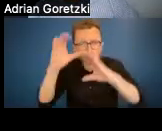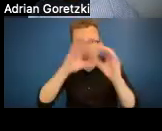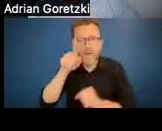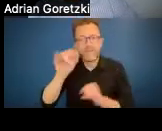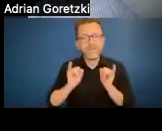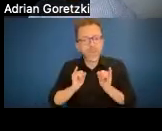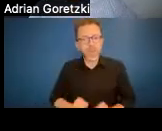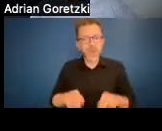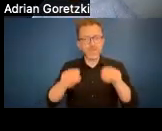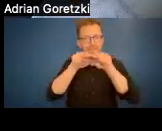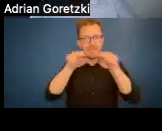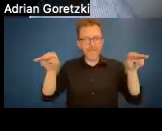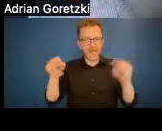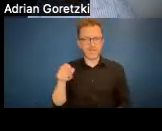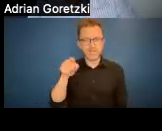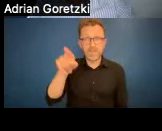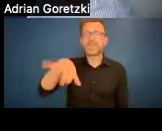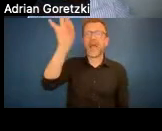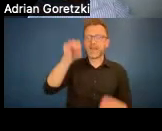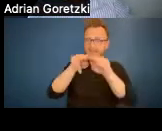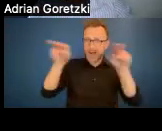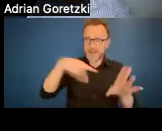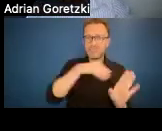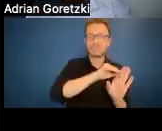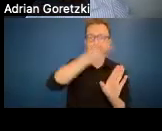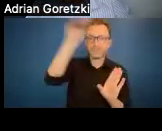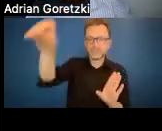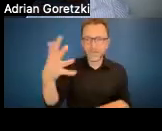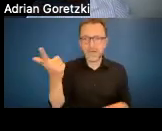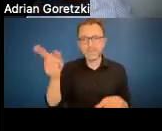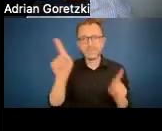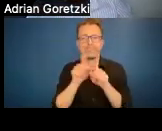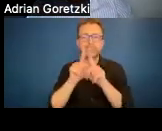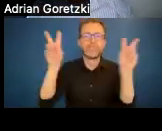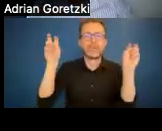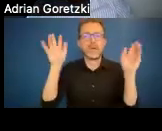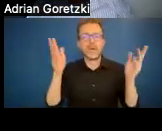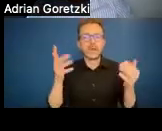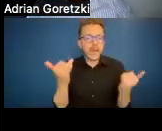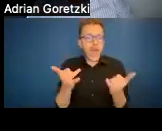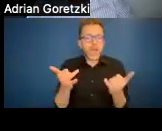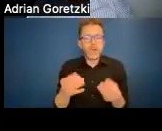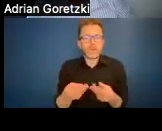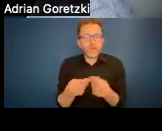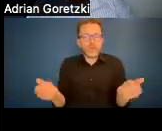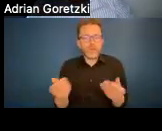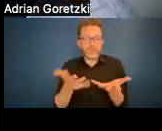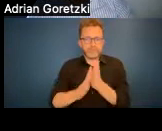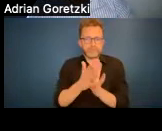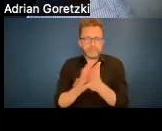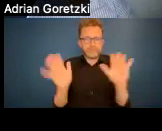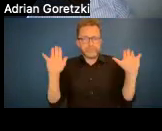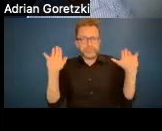healthy individuals. I mean, there are no refugee camps in Poland. This is fantastic. But there are Ukrainians